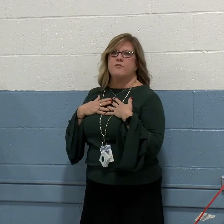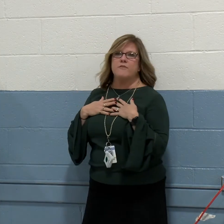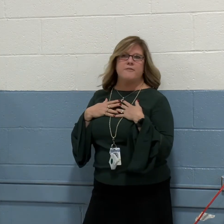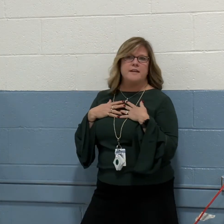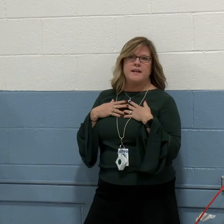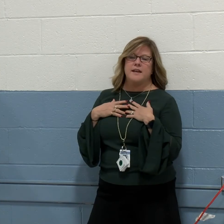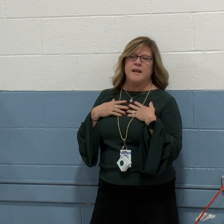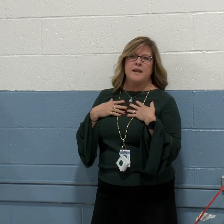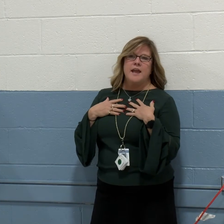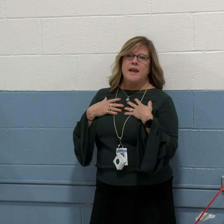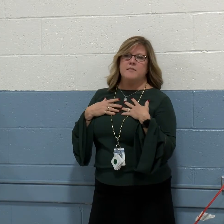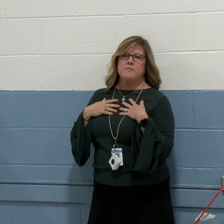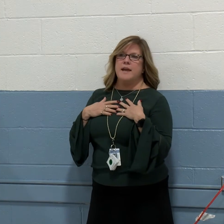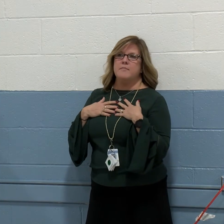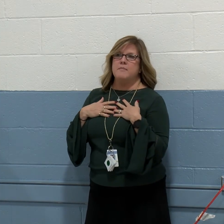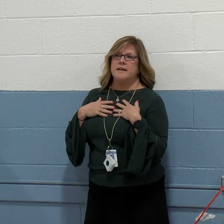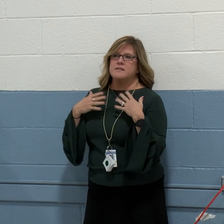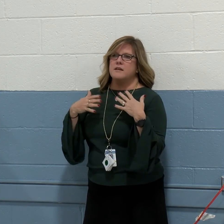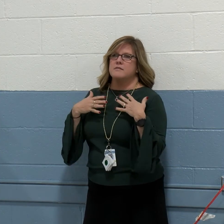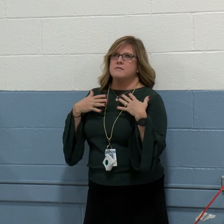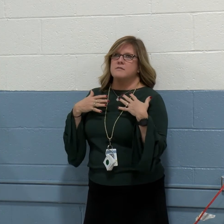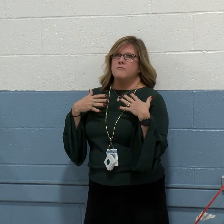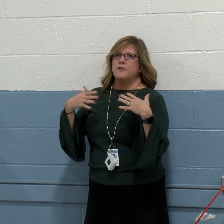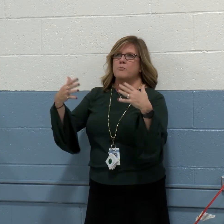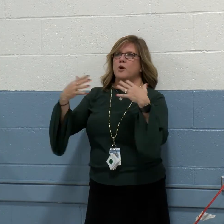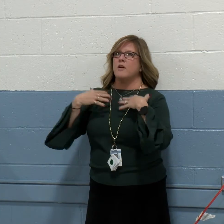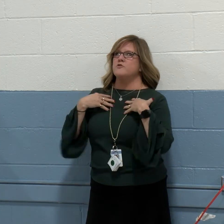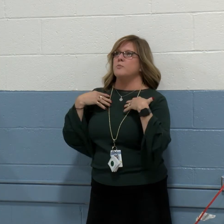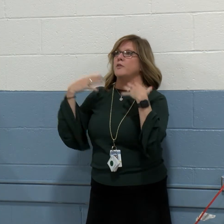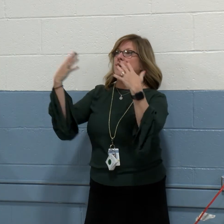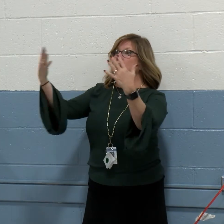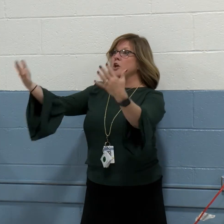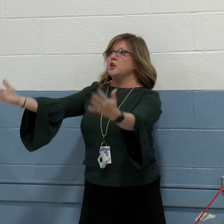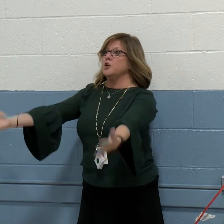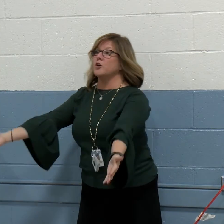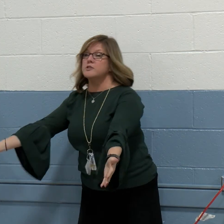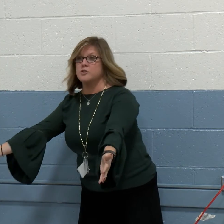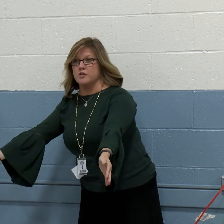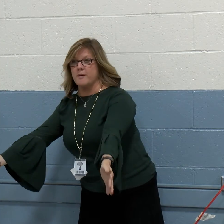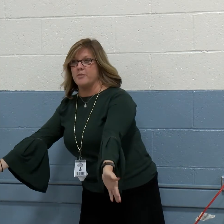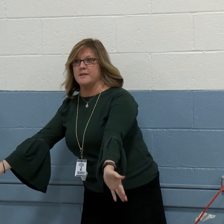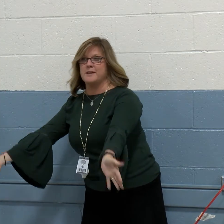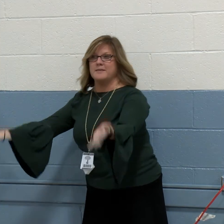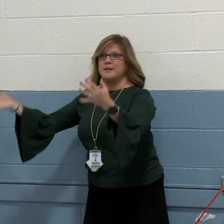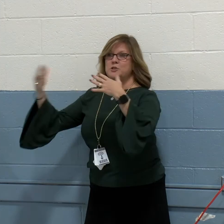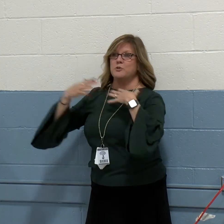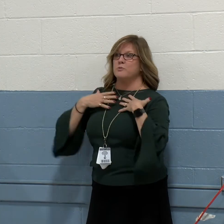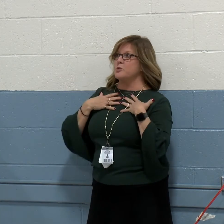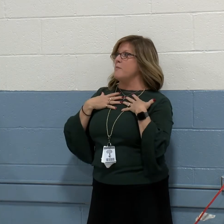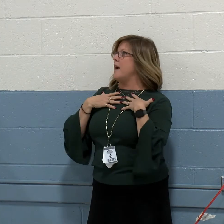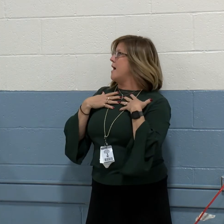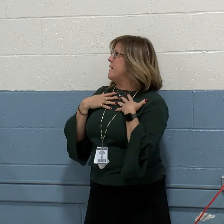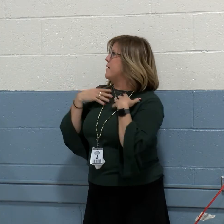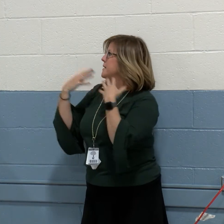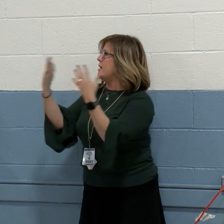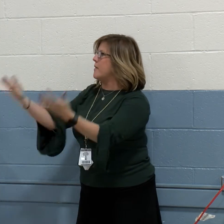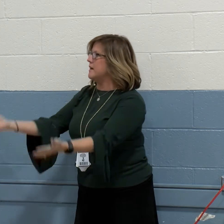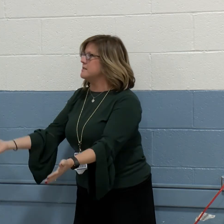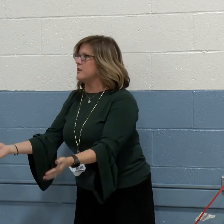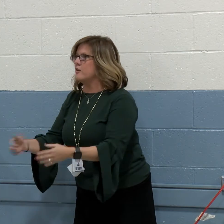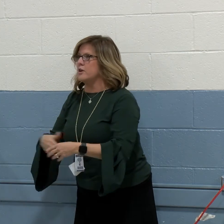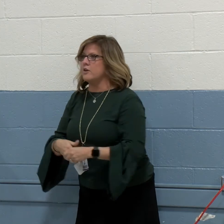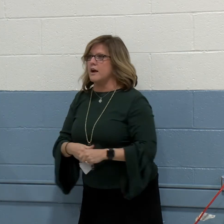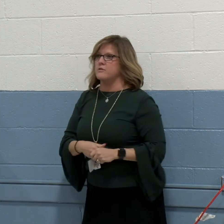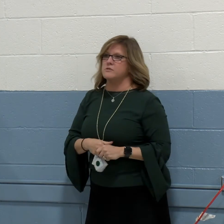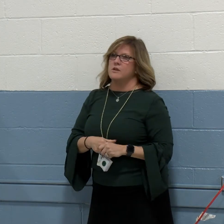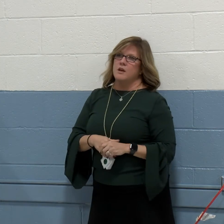was never offended, and it makes us feel more comfortable that you're concerned about things like that too. So I'm happy now my